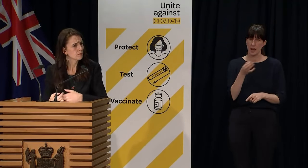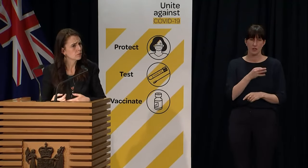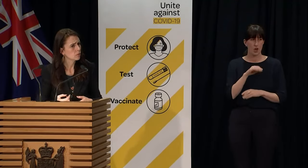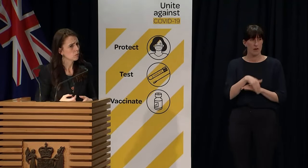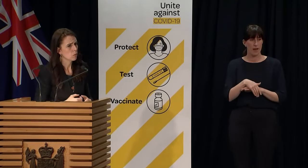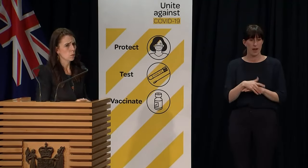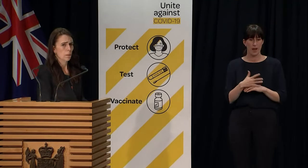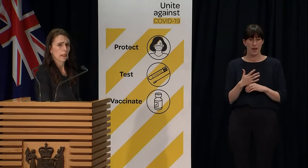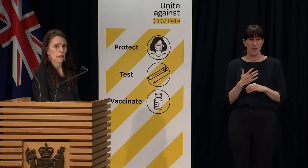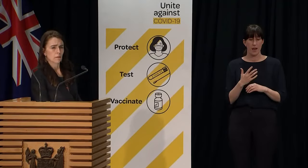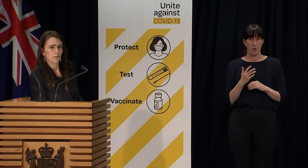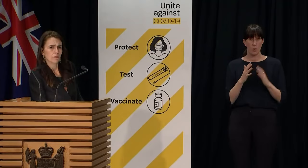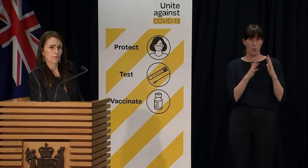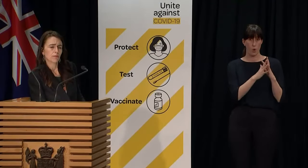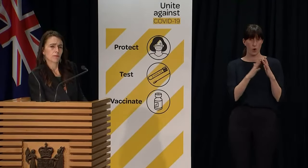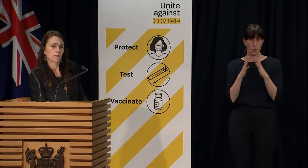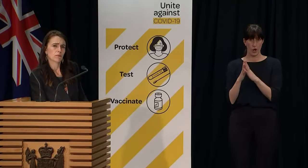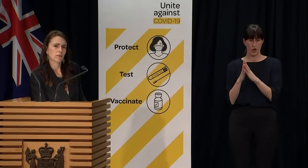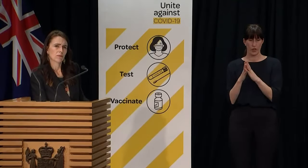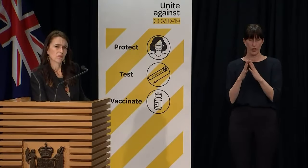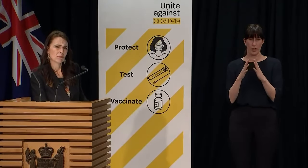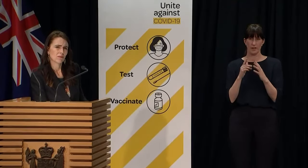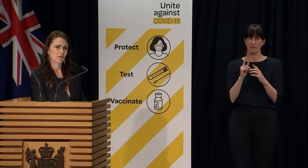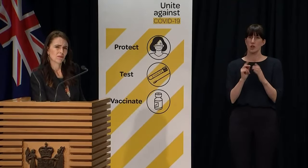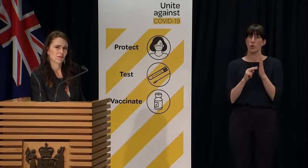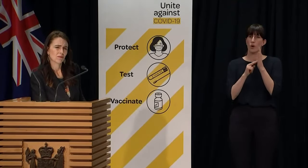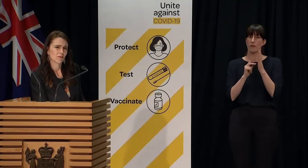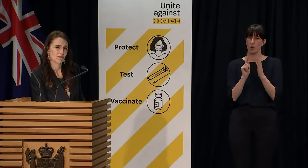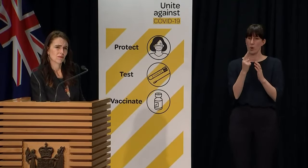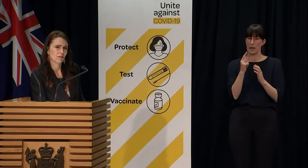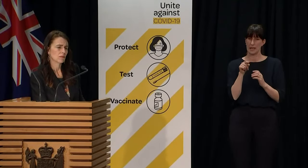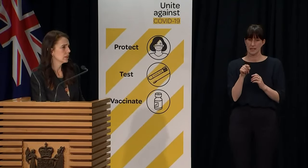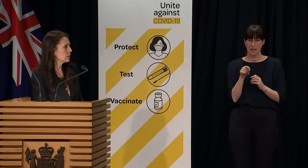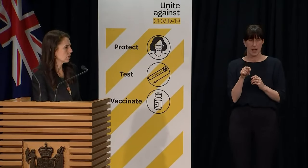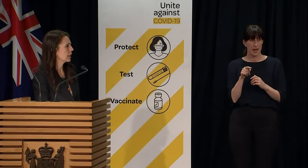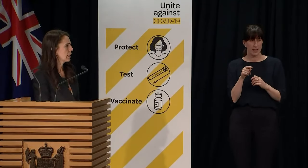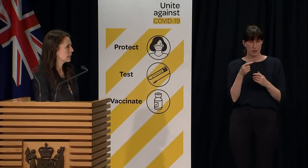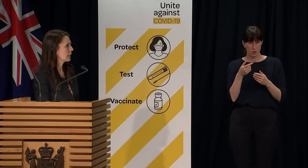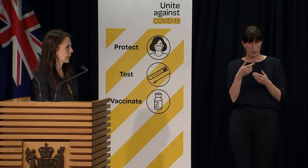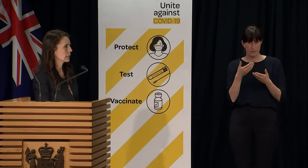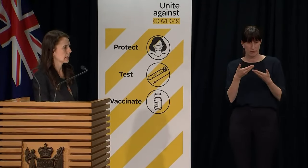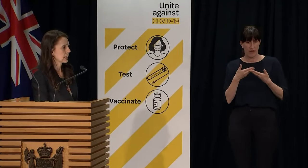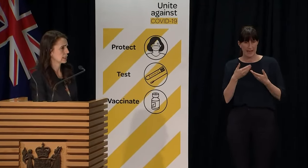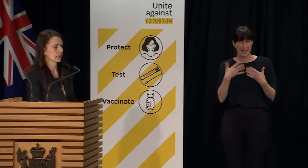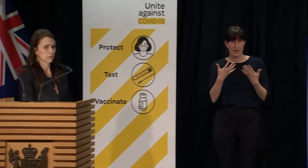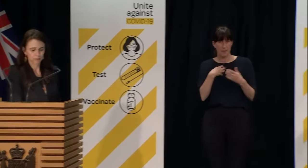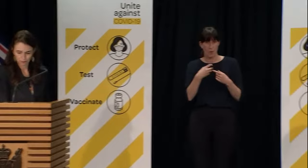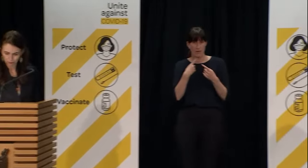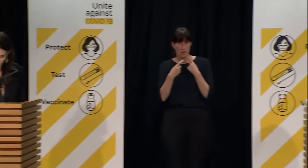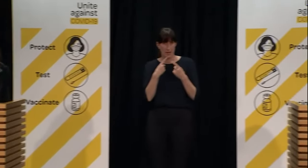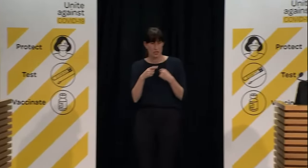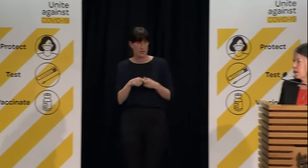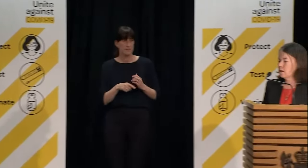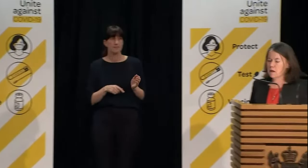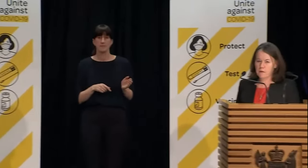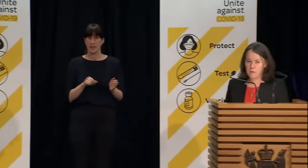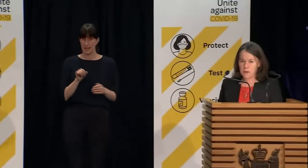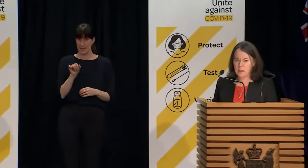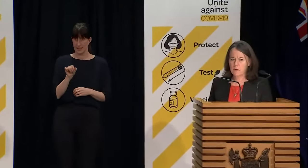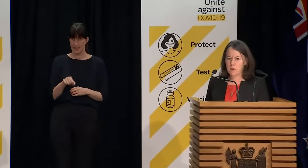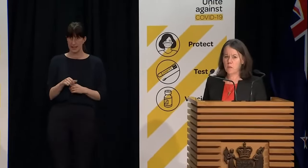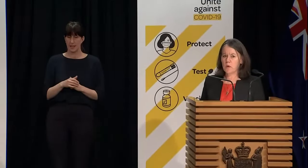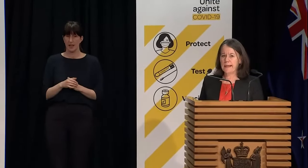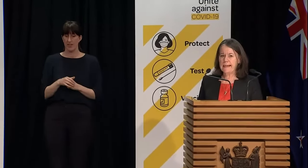details on that? Does that case have links to Auckland? If so, how? So it is linked to the cluster. Yes, the information that